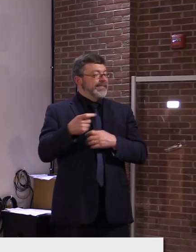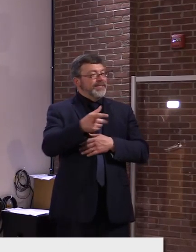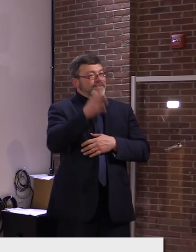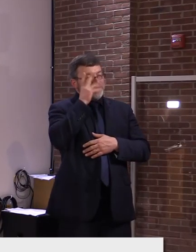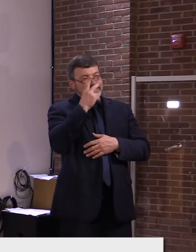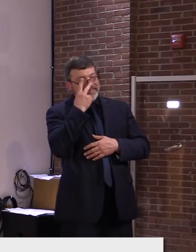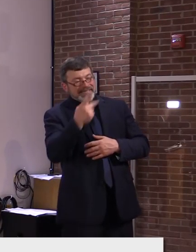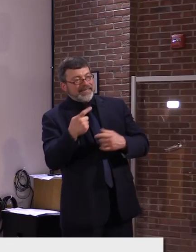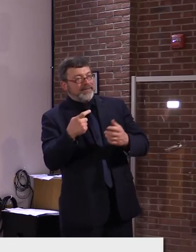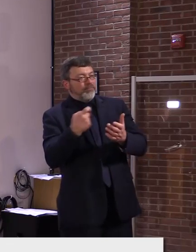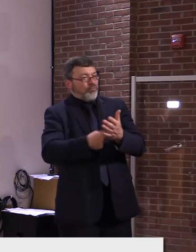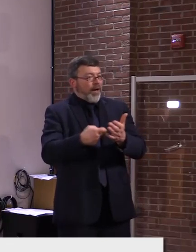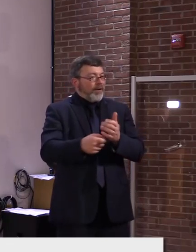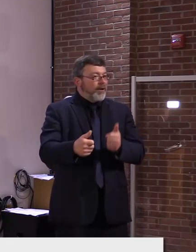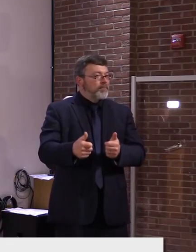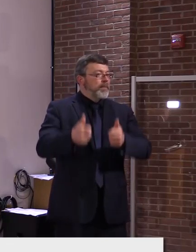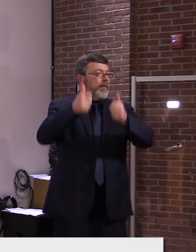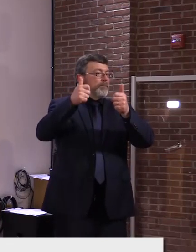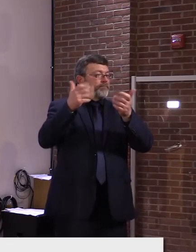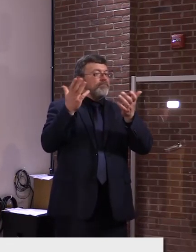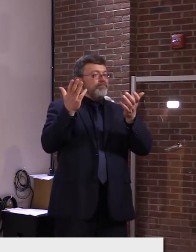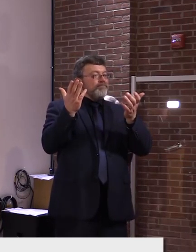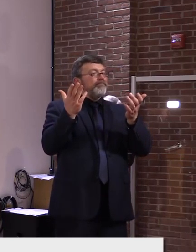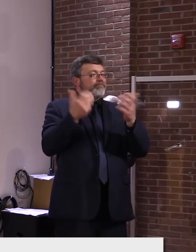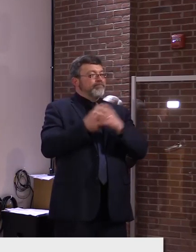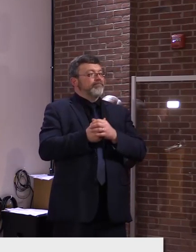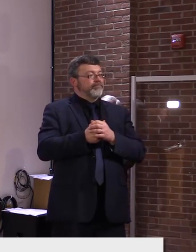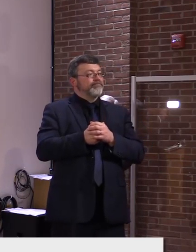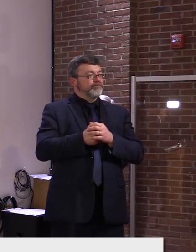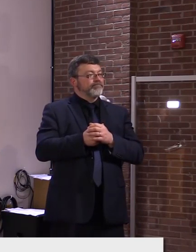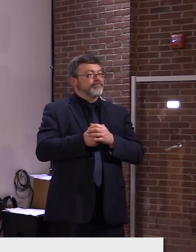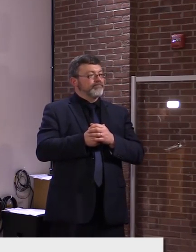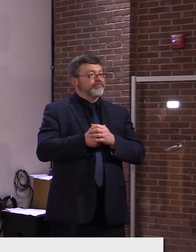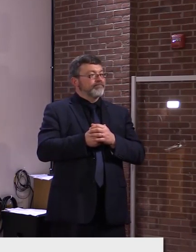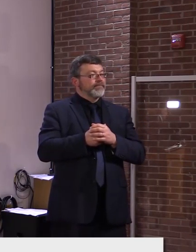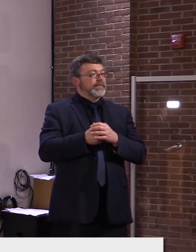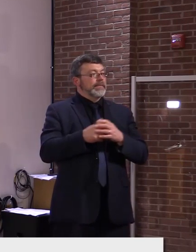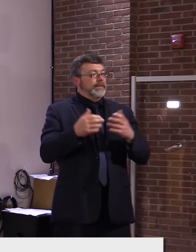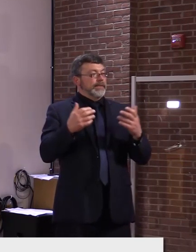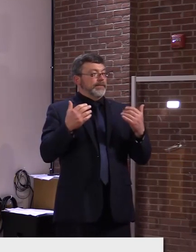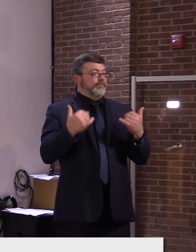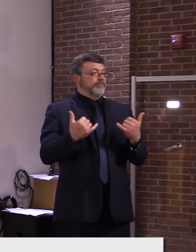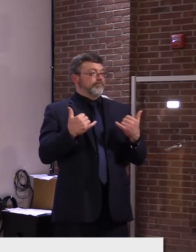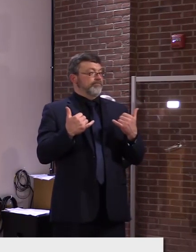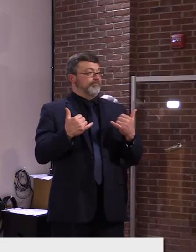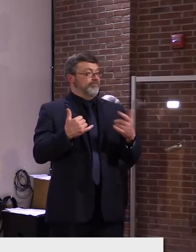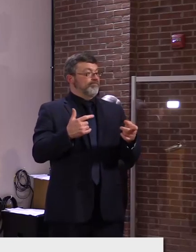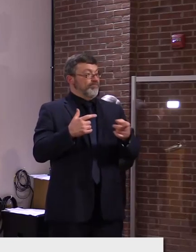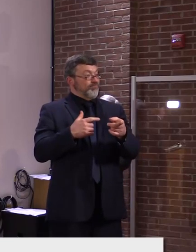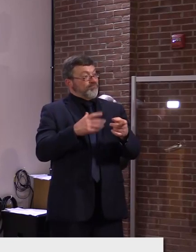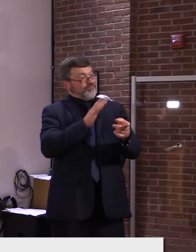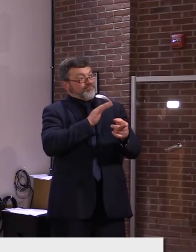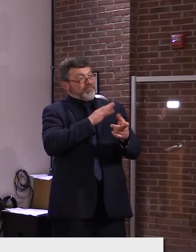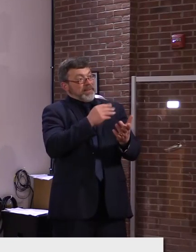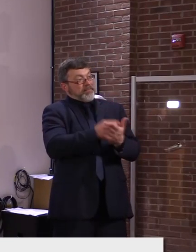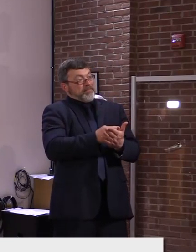Are the incentives going to stick around, do you think, on the new vehicles and actually use vehicles too for like